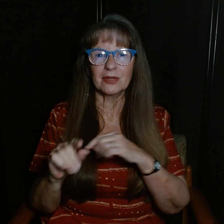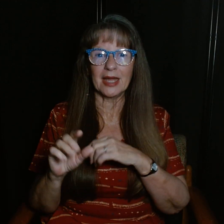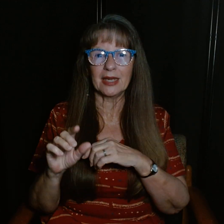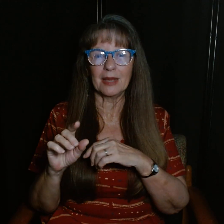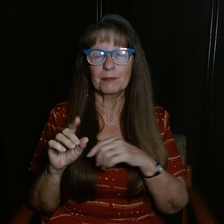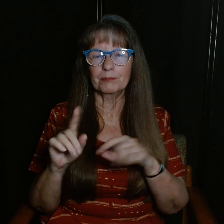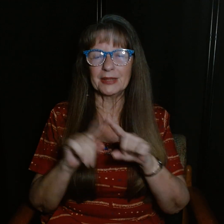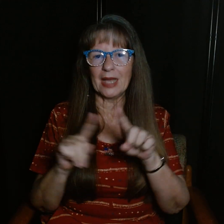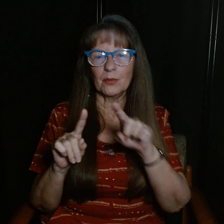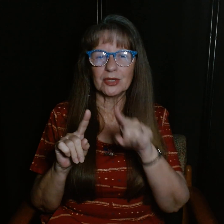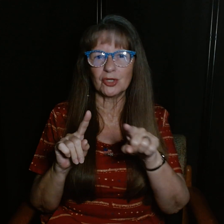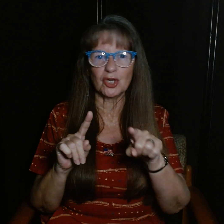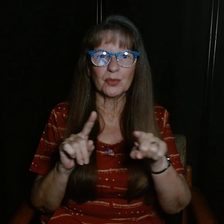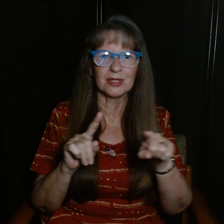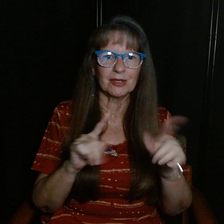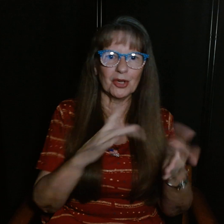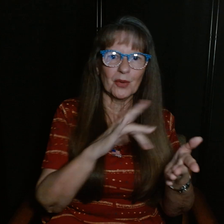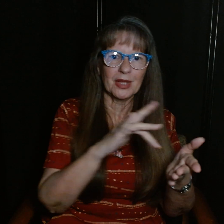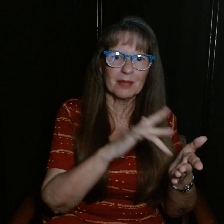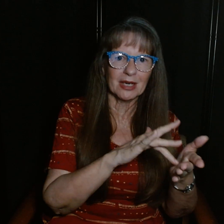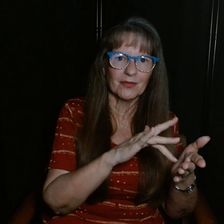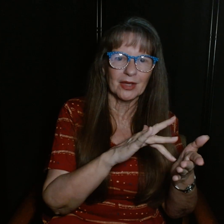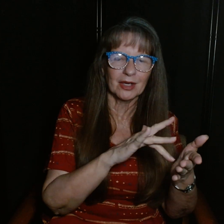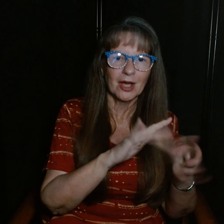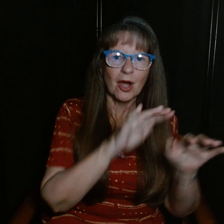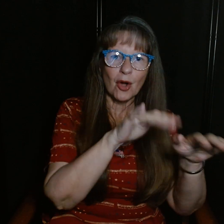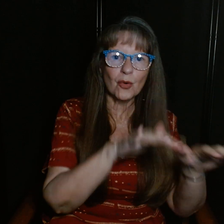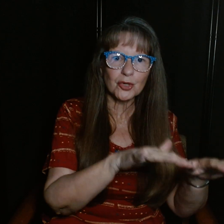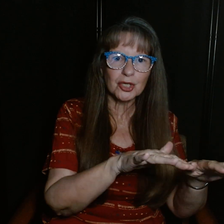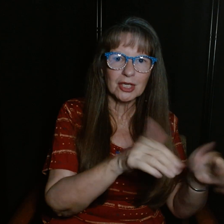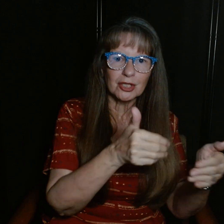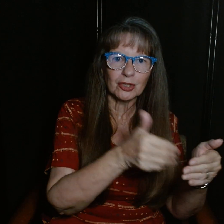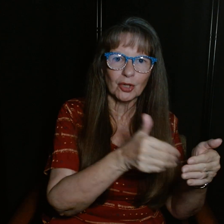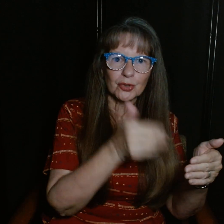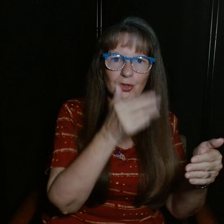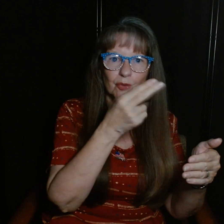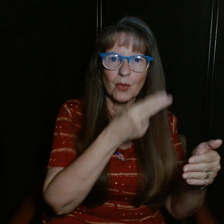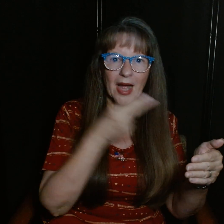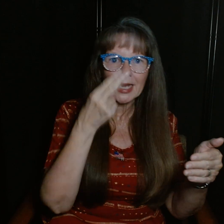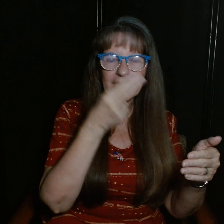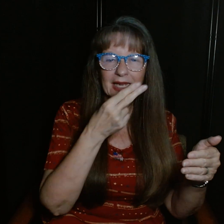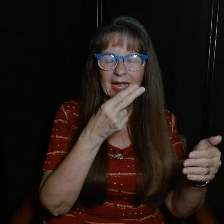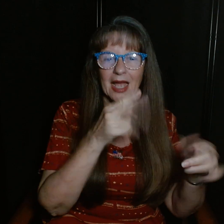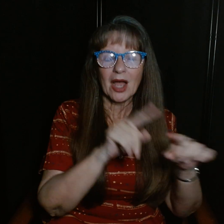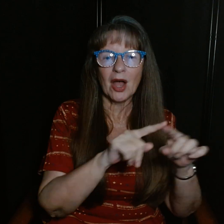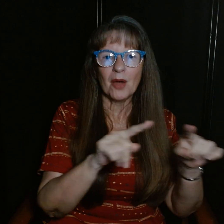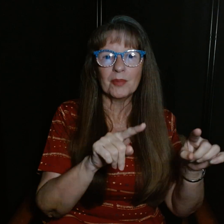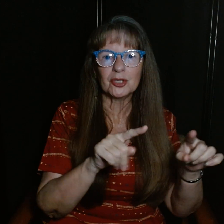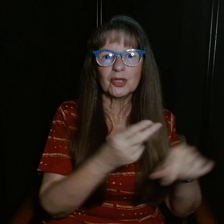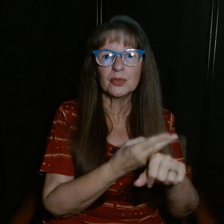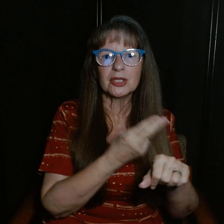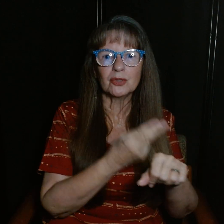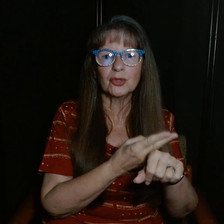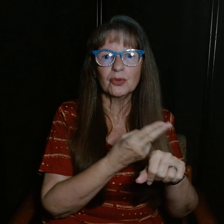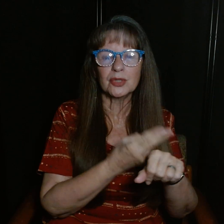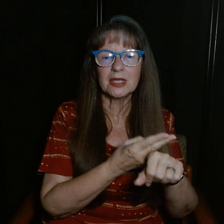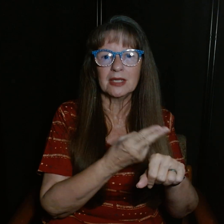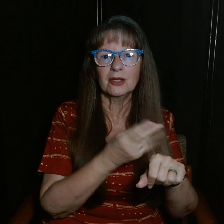like, but she was, in the middle of the ocean, close to Hawaii, but she was still using